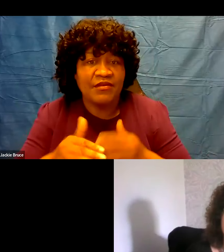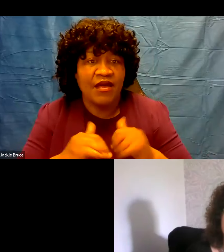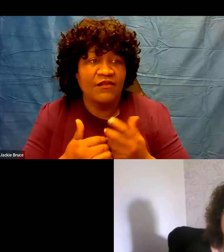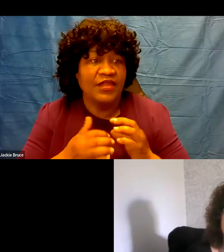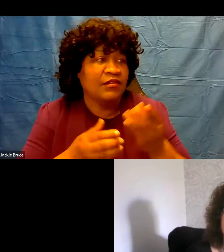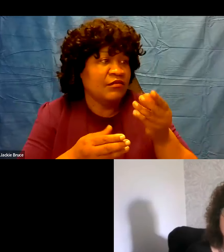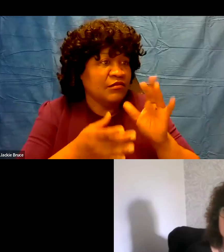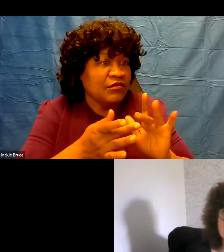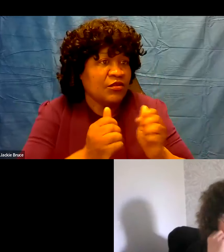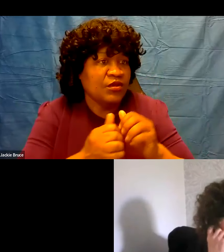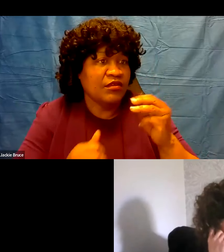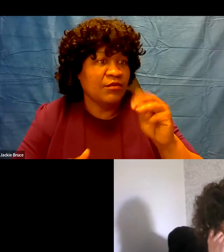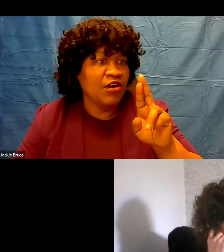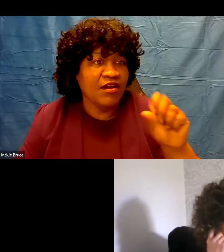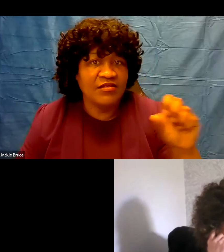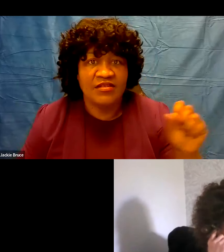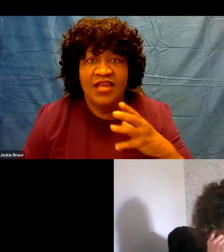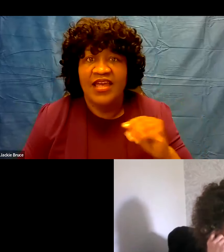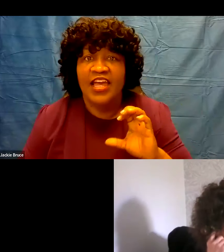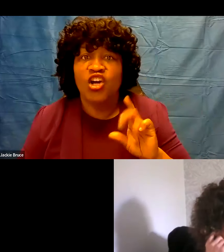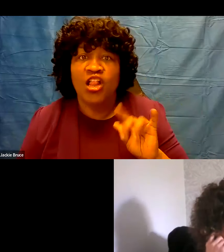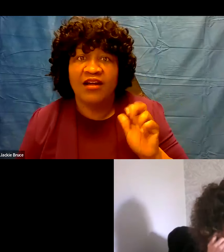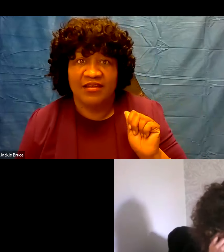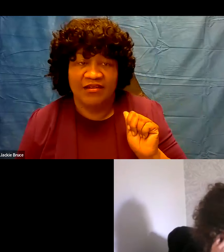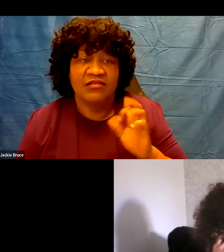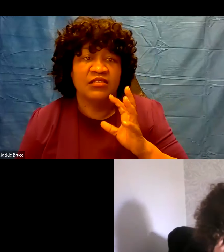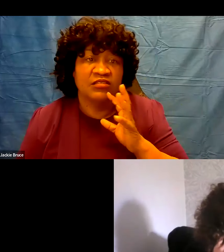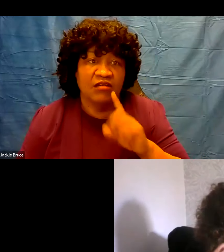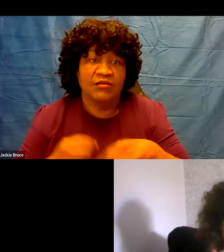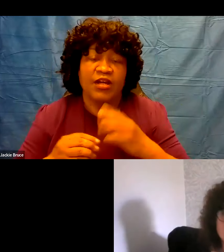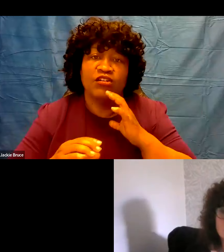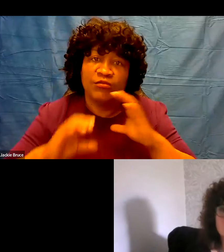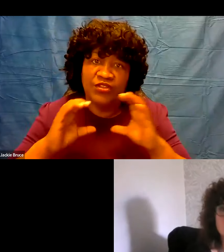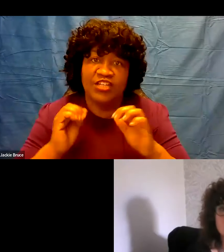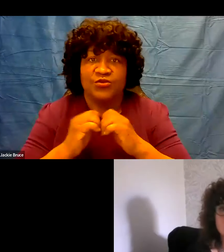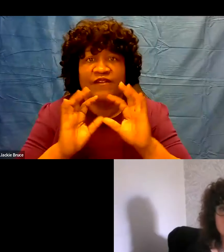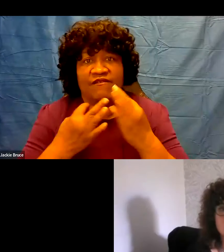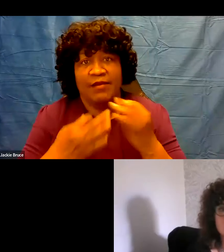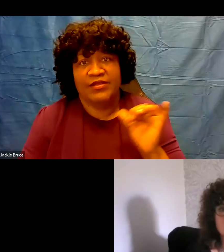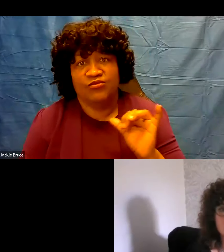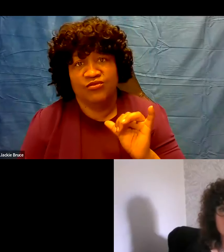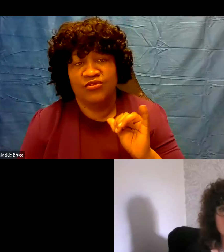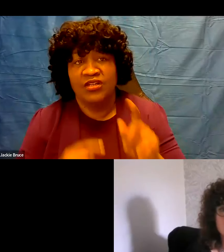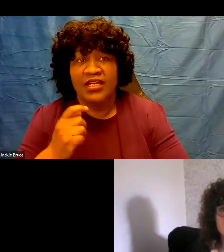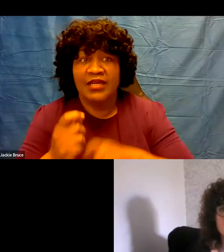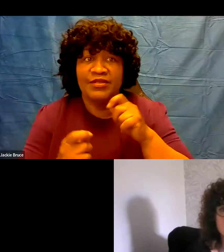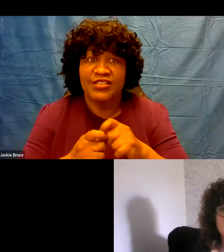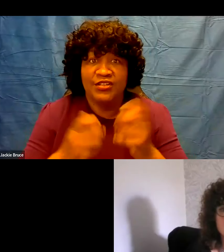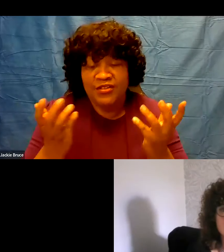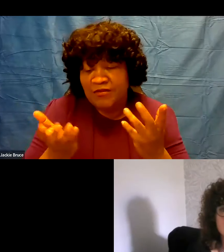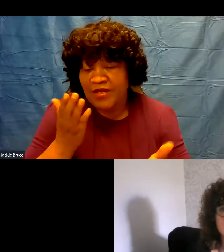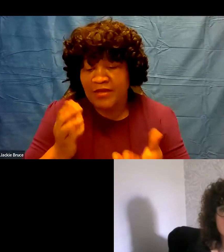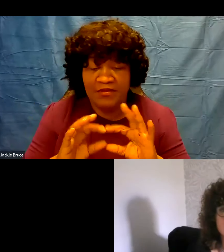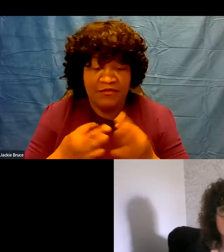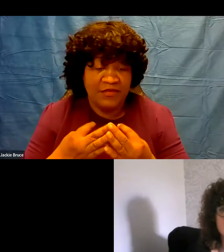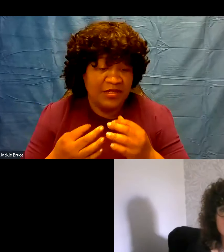with MRSS. And then Claudia raised the question of communication with families, in particular ones that may not be very familiar